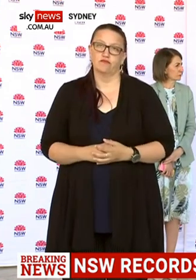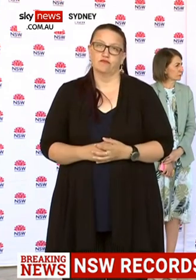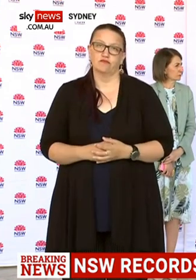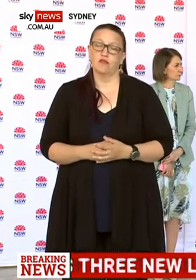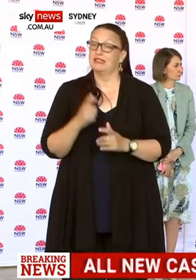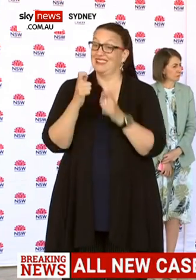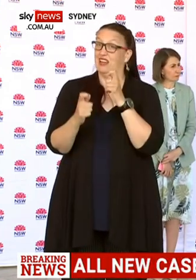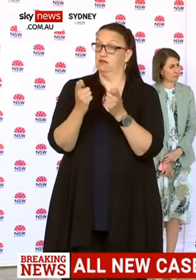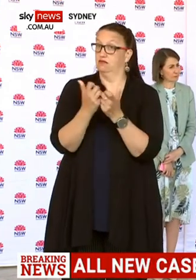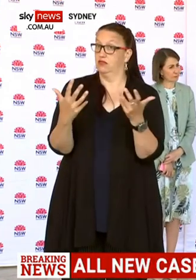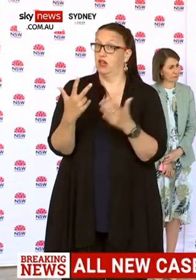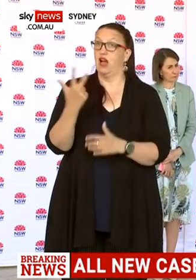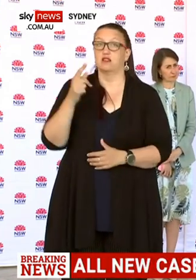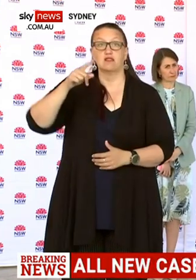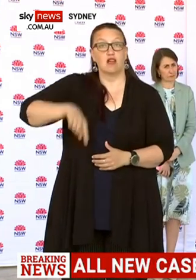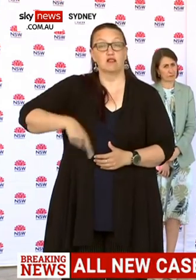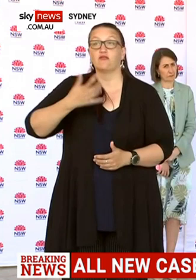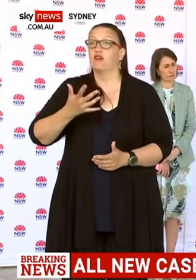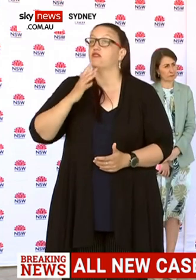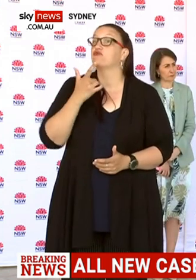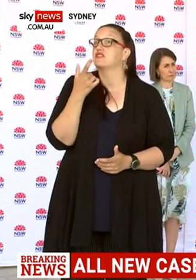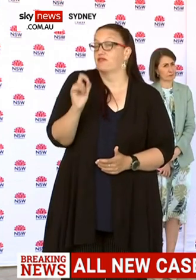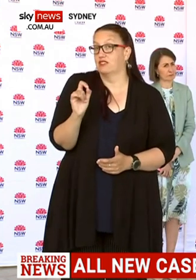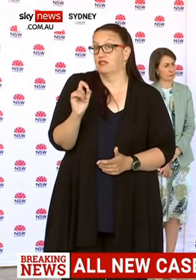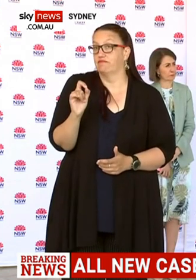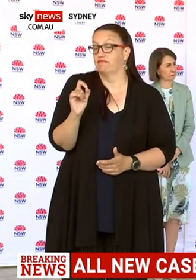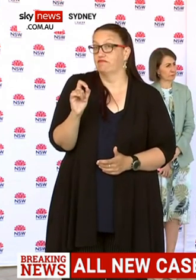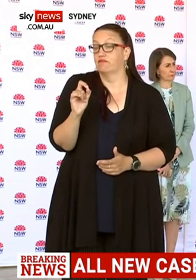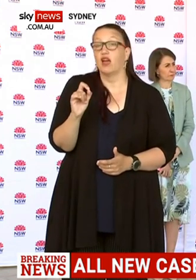18,570 tests were reported to 8 p.m. last night, compared with that